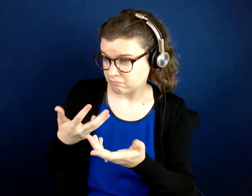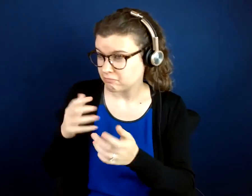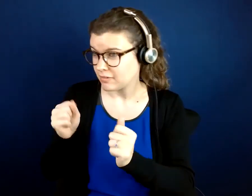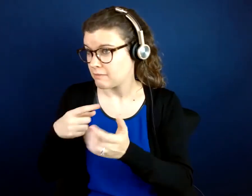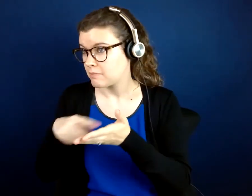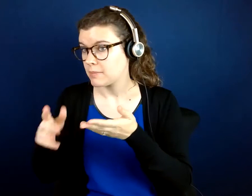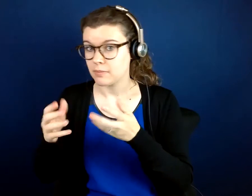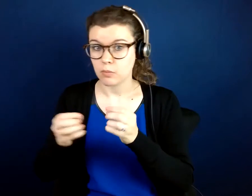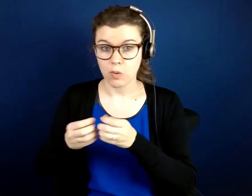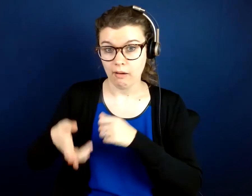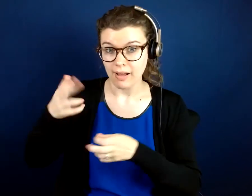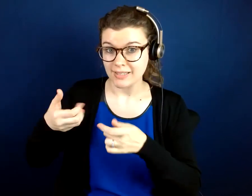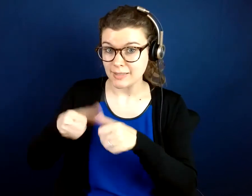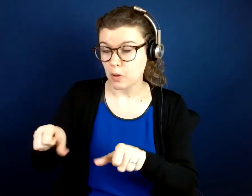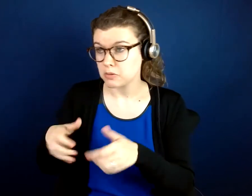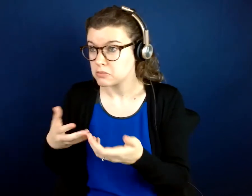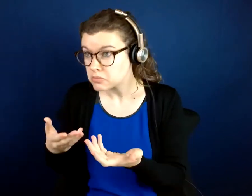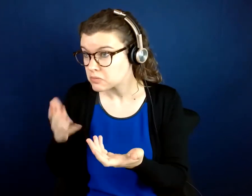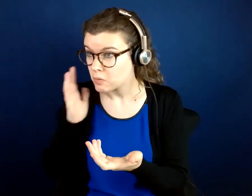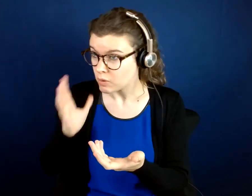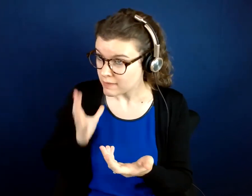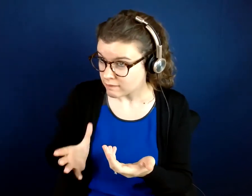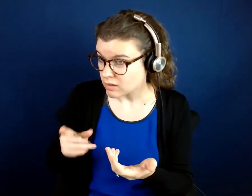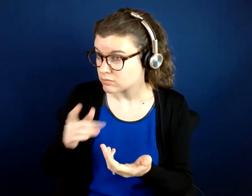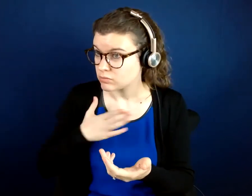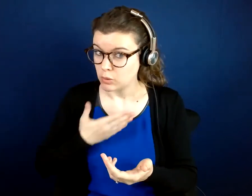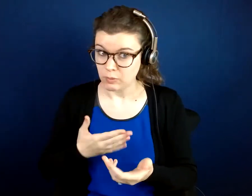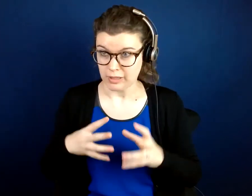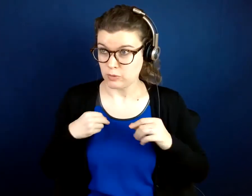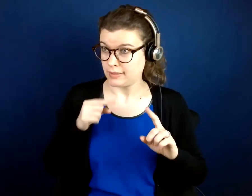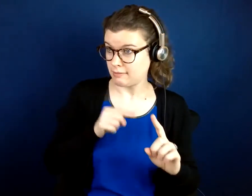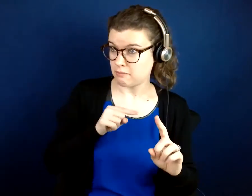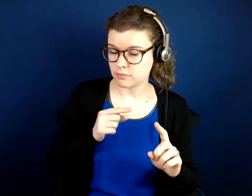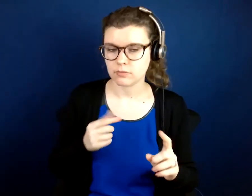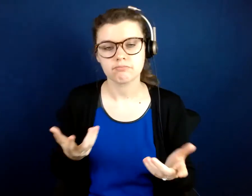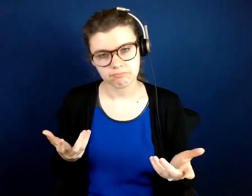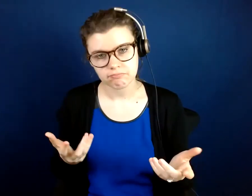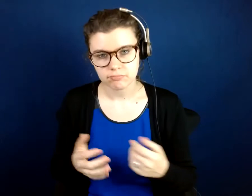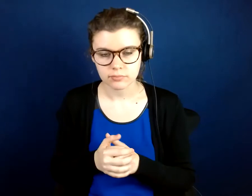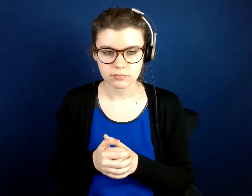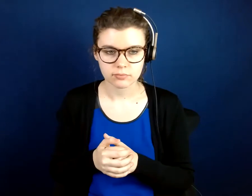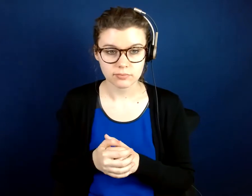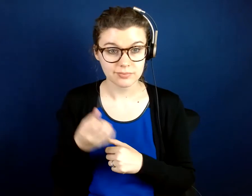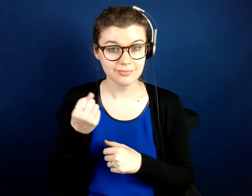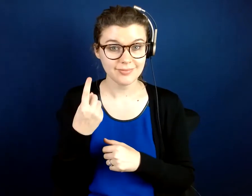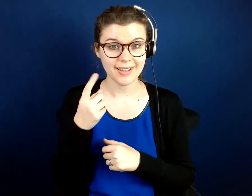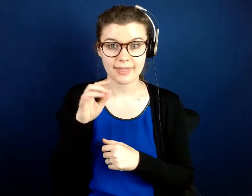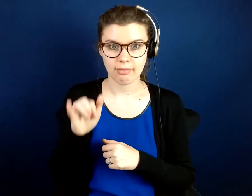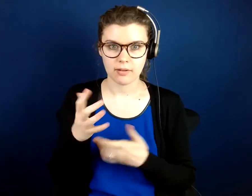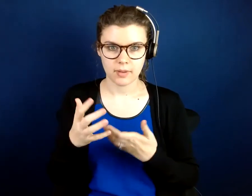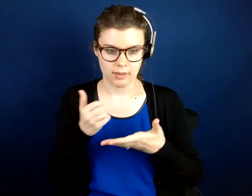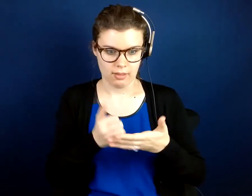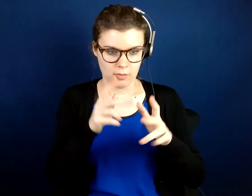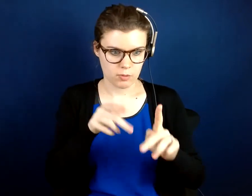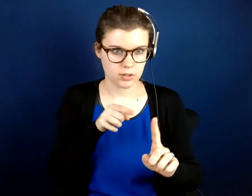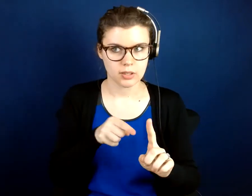deposit might be added to increase their chances of renting. This may be a second chance for someone who